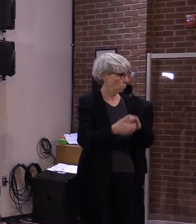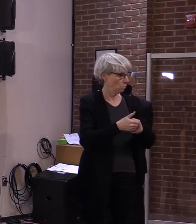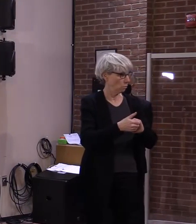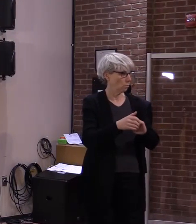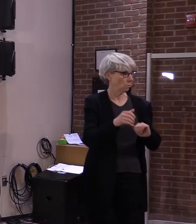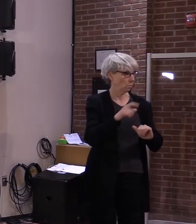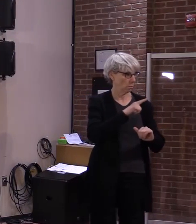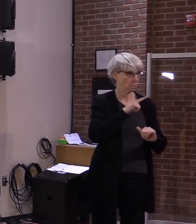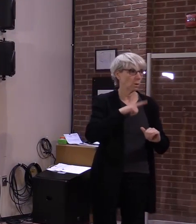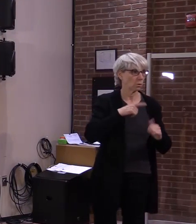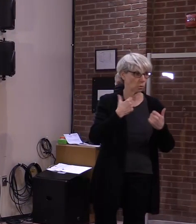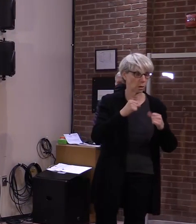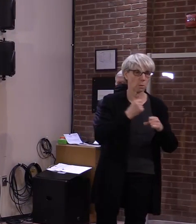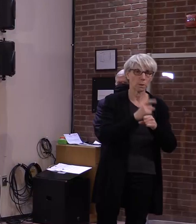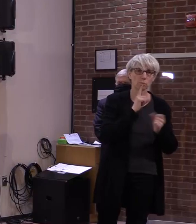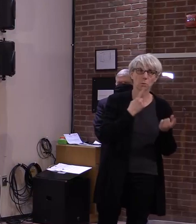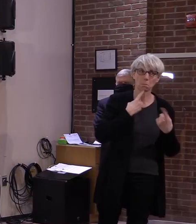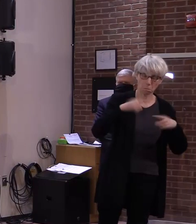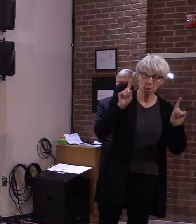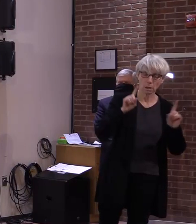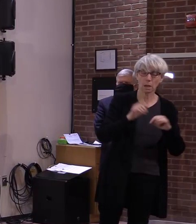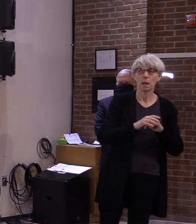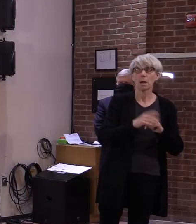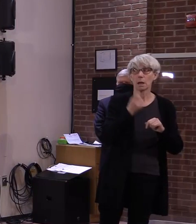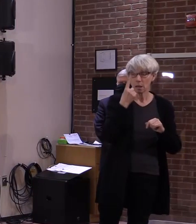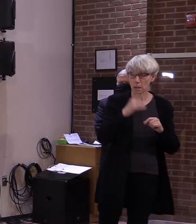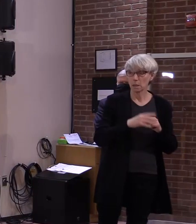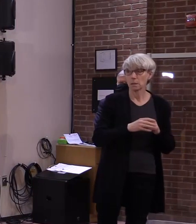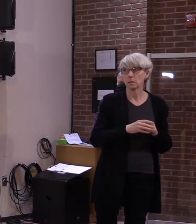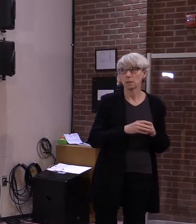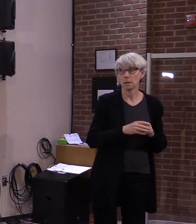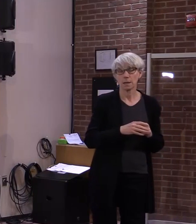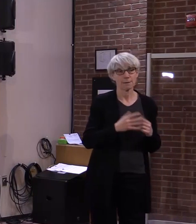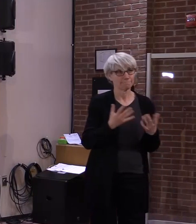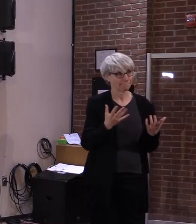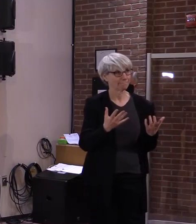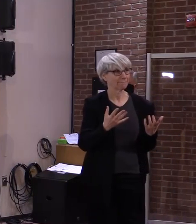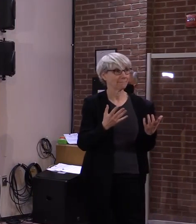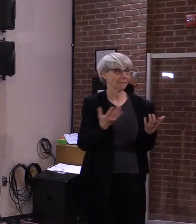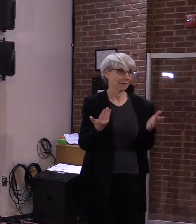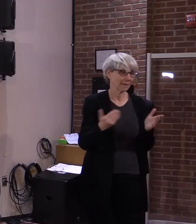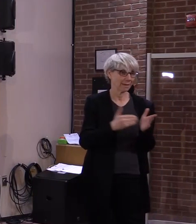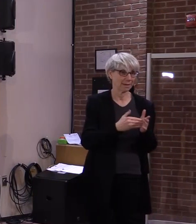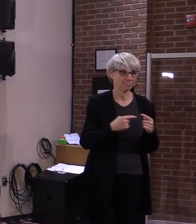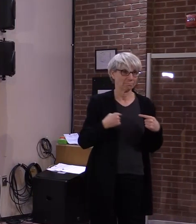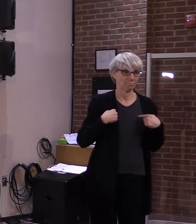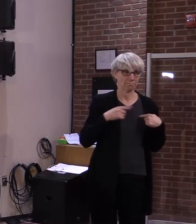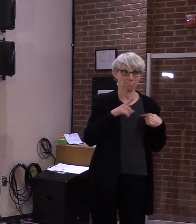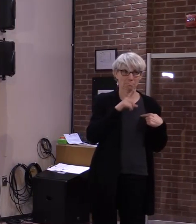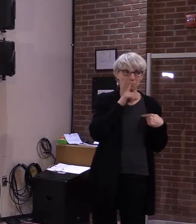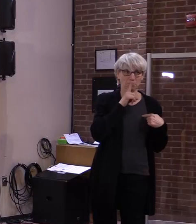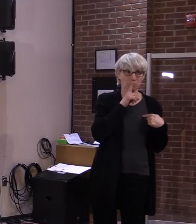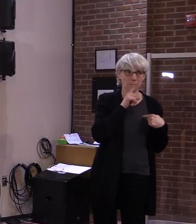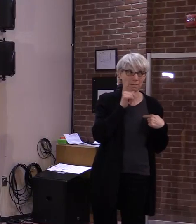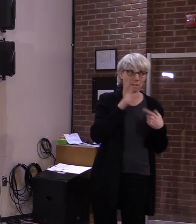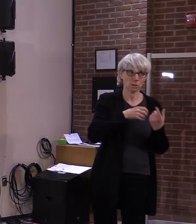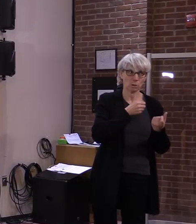way. But I'd also say that I'm not, as you noted, I'm not advocating for any tax